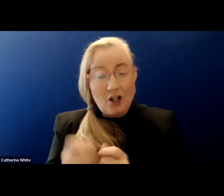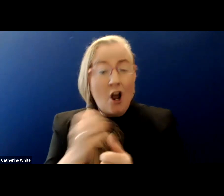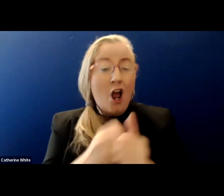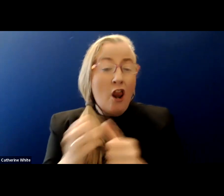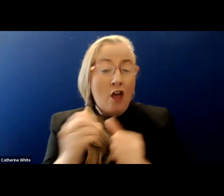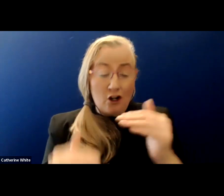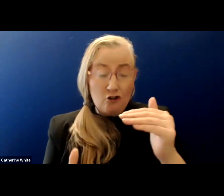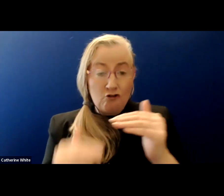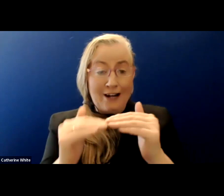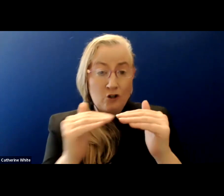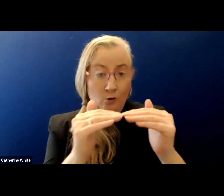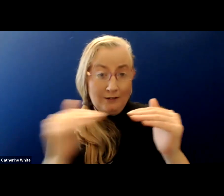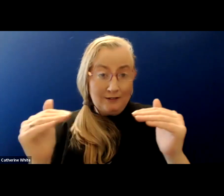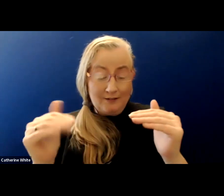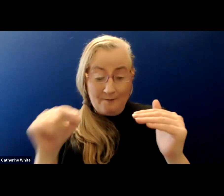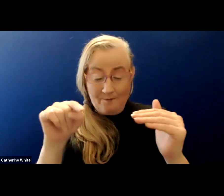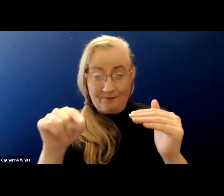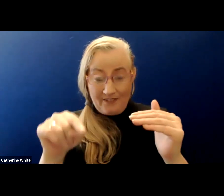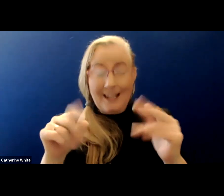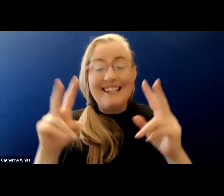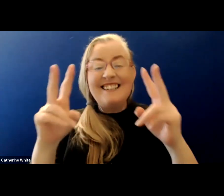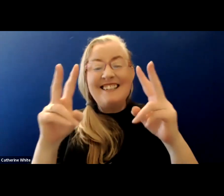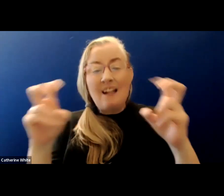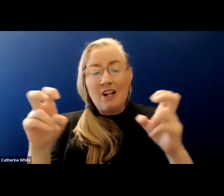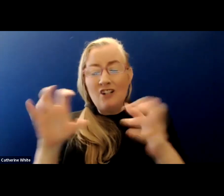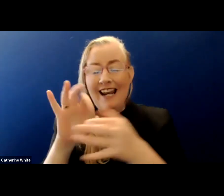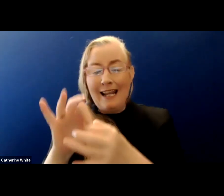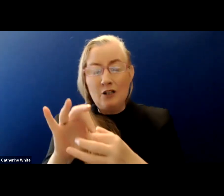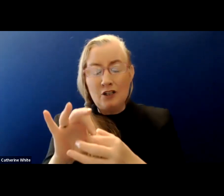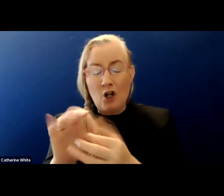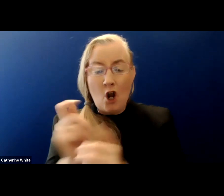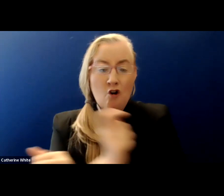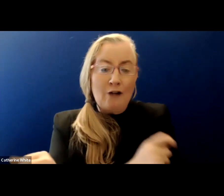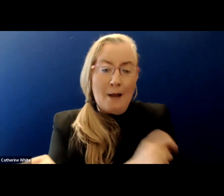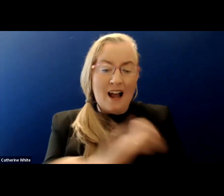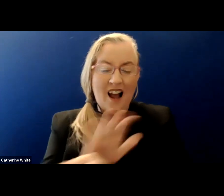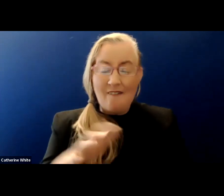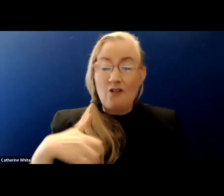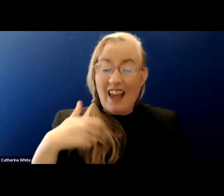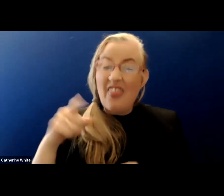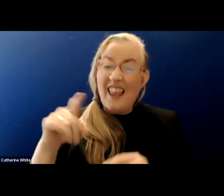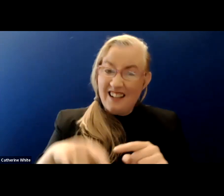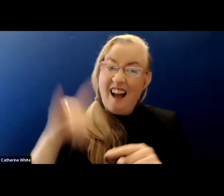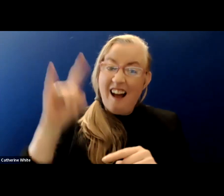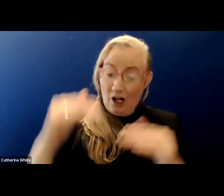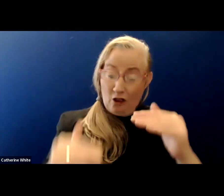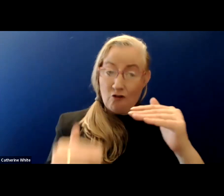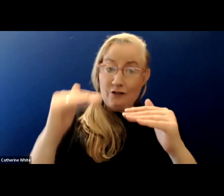be reached would be that of the definition of the crime of aggression, which is quite a high threshold.